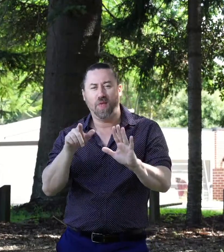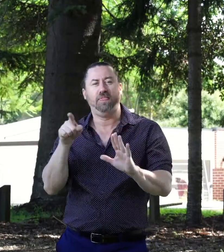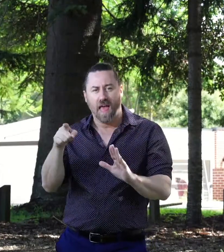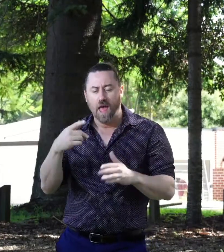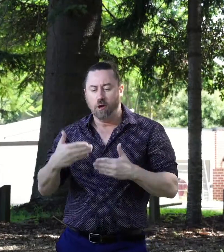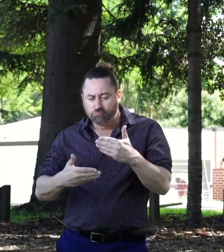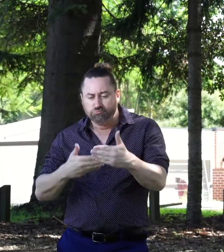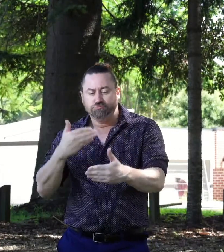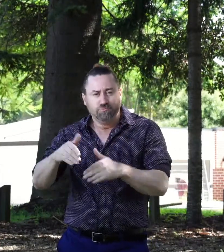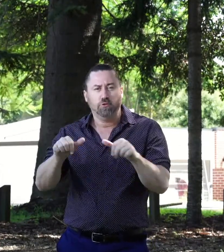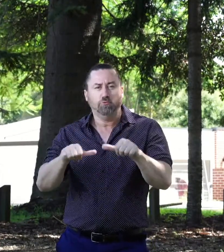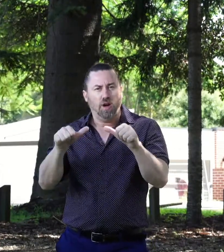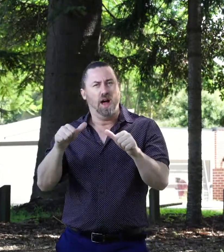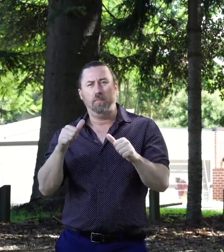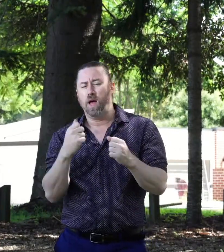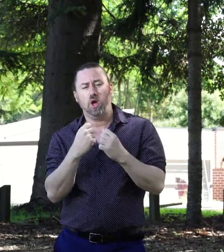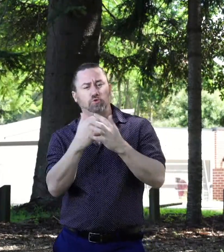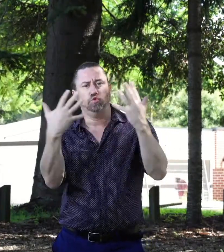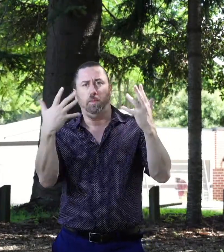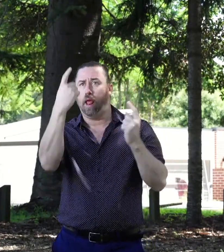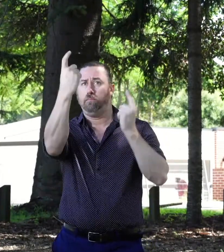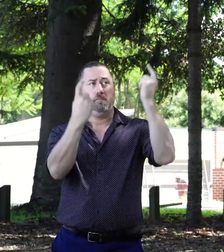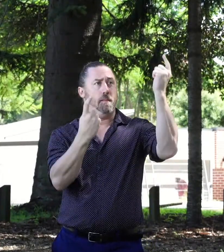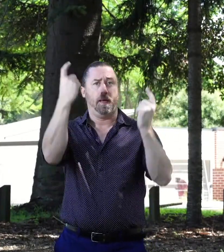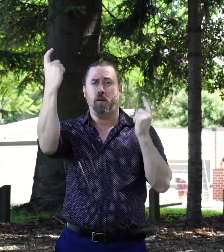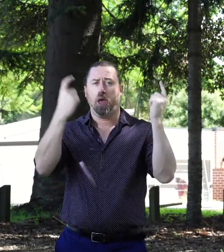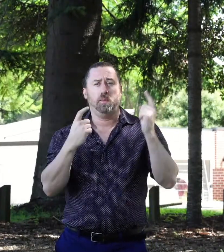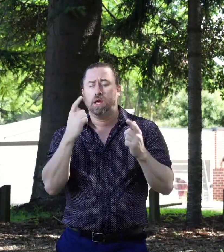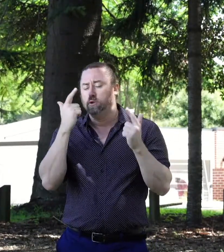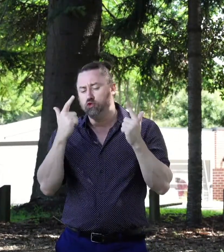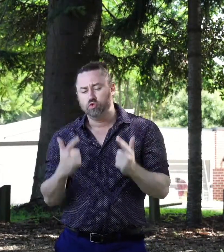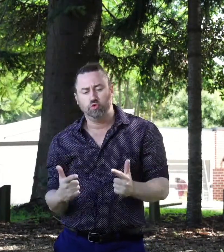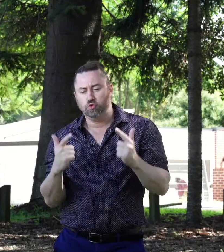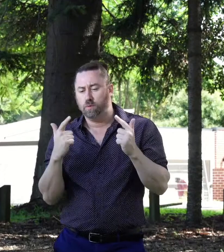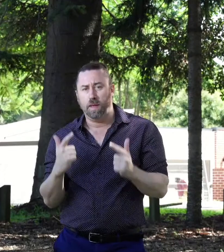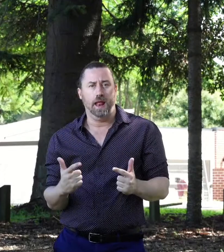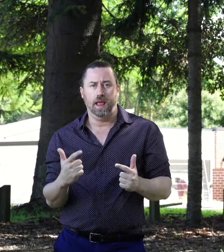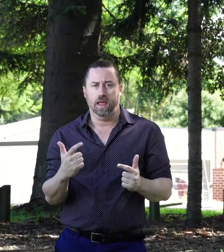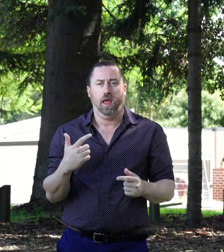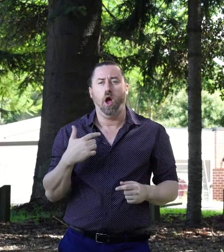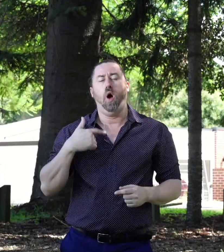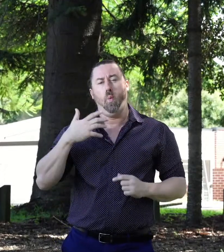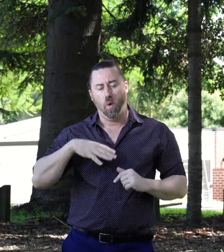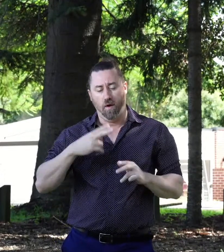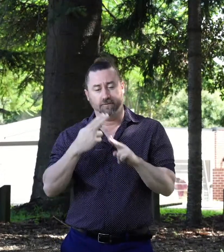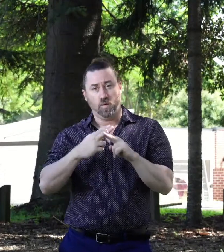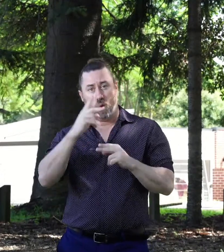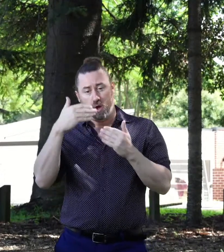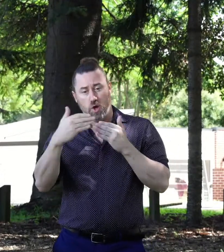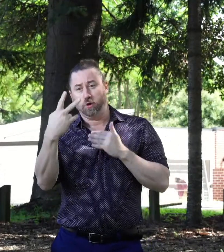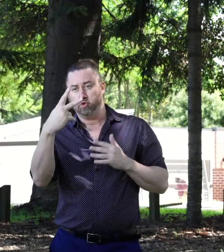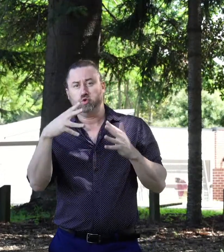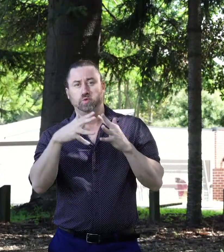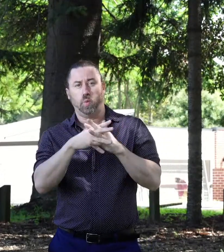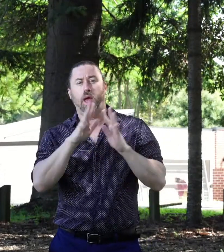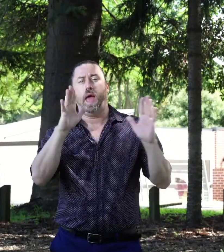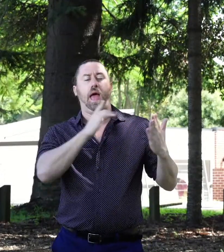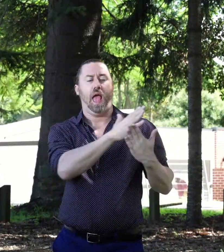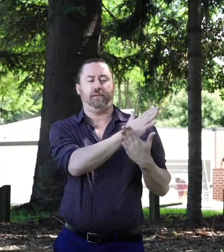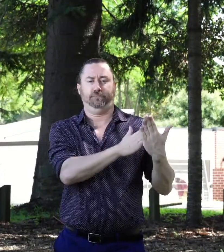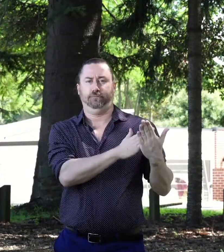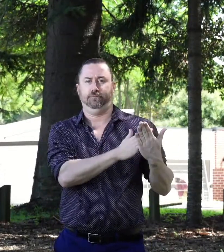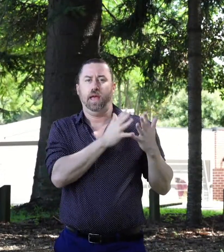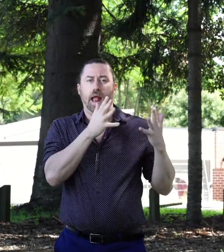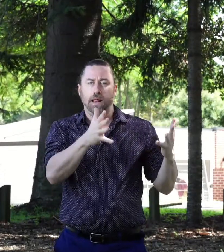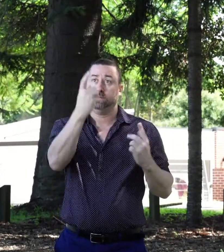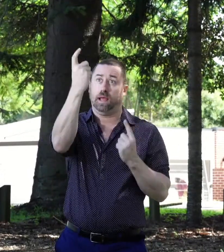this large influx that we're seeing and the high rates of people coming back, return travellers being positive, for the next 2 weeks I'm asking the Prime Minister